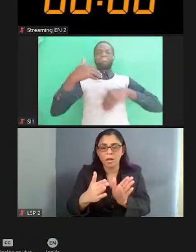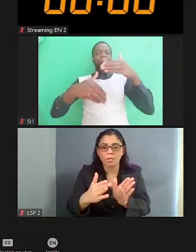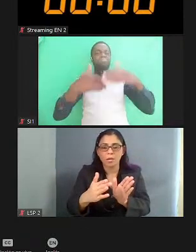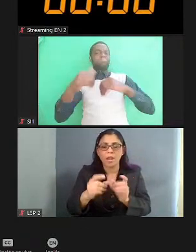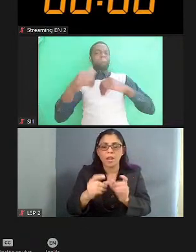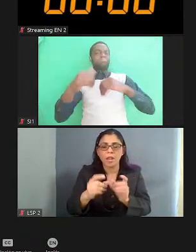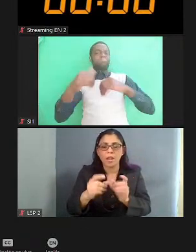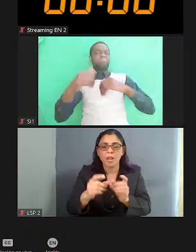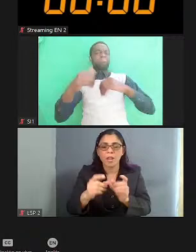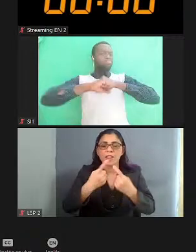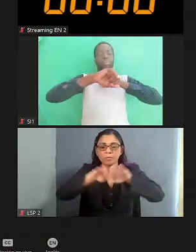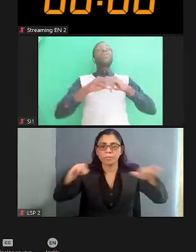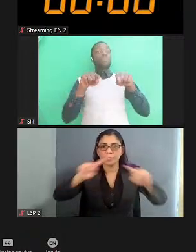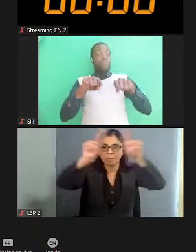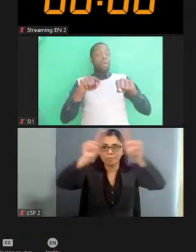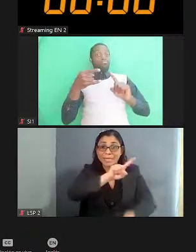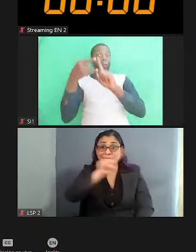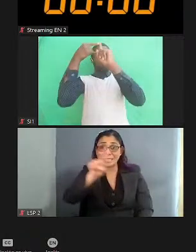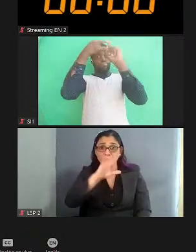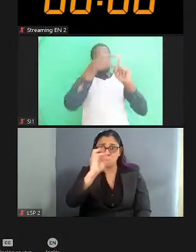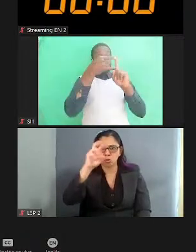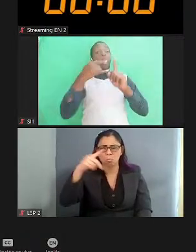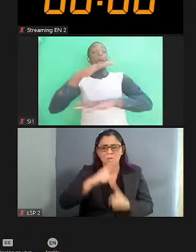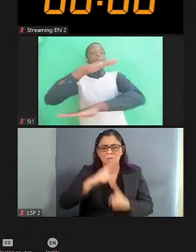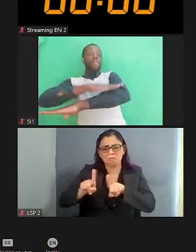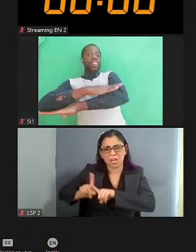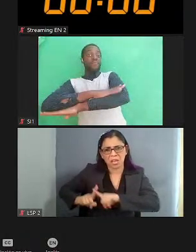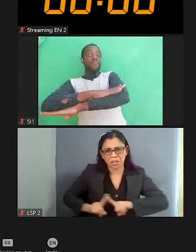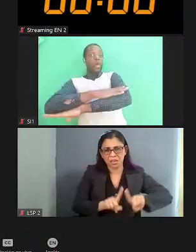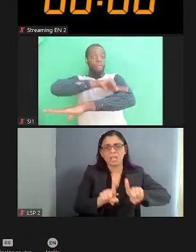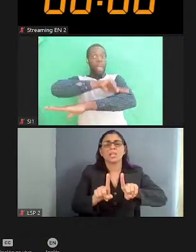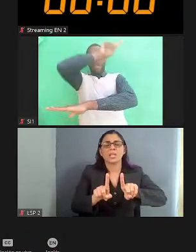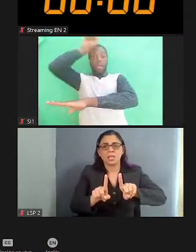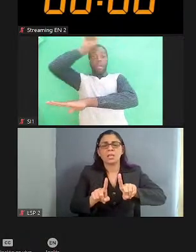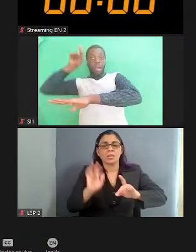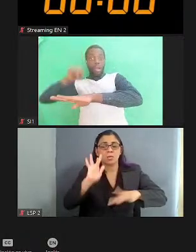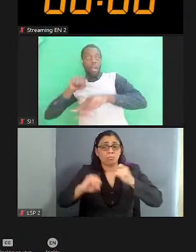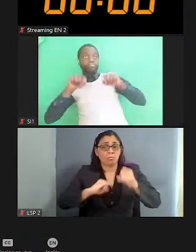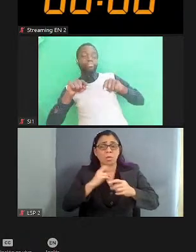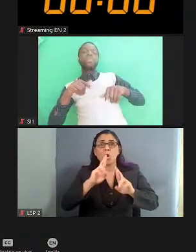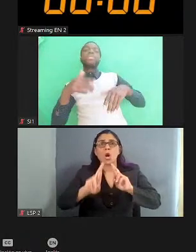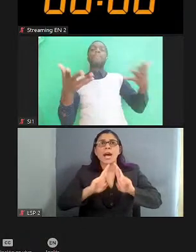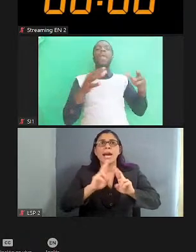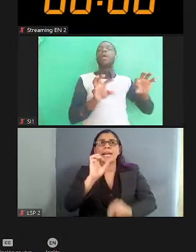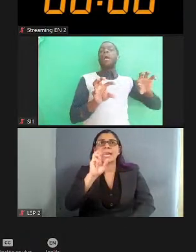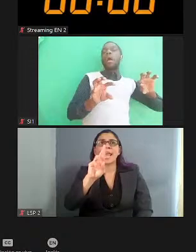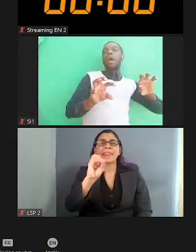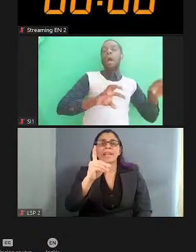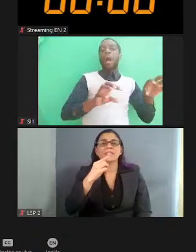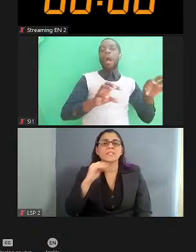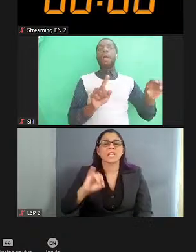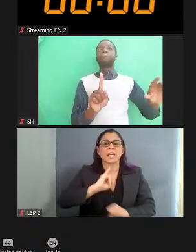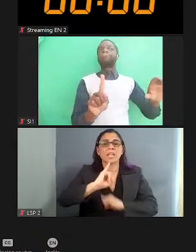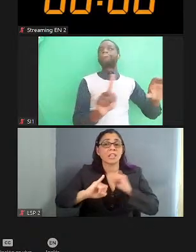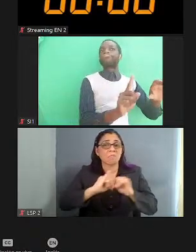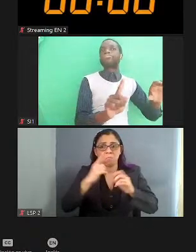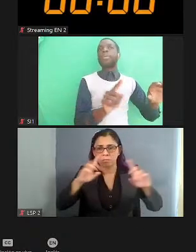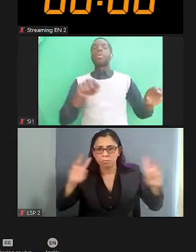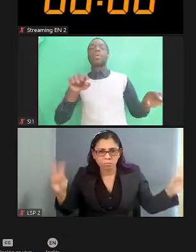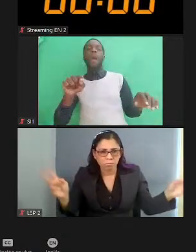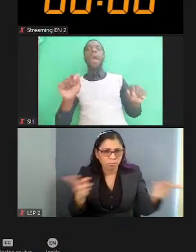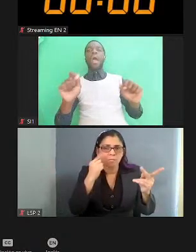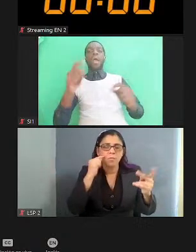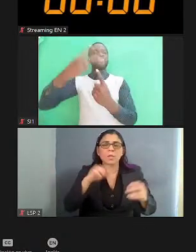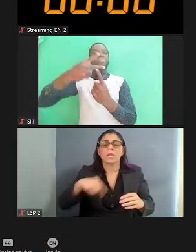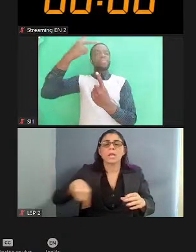organize virtual platforms and also social networks tv and